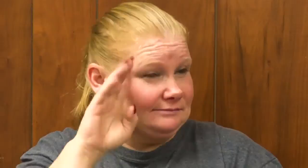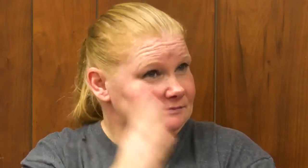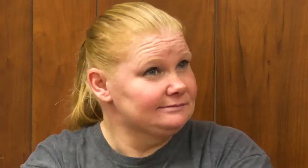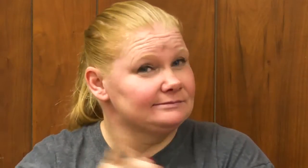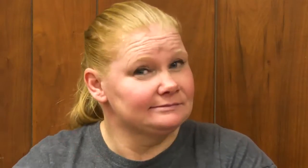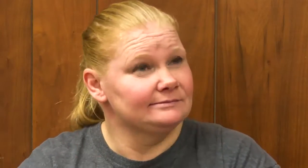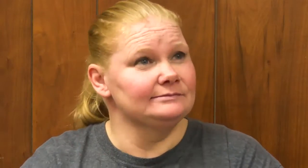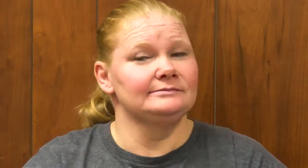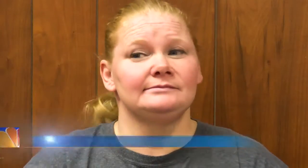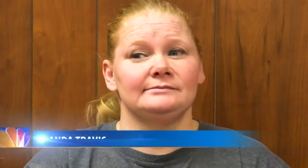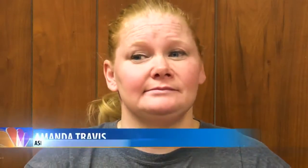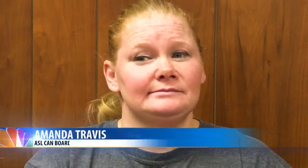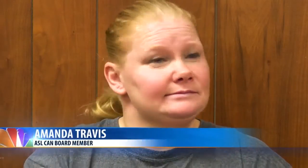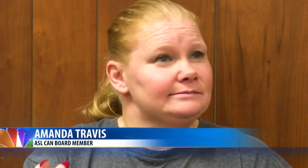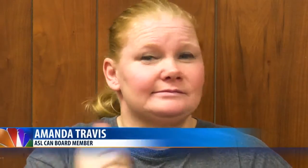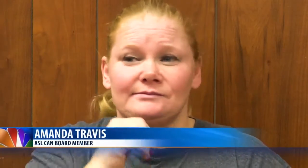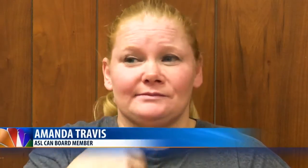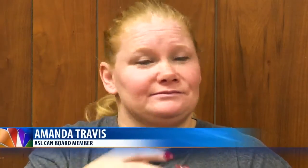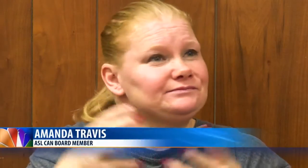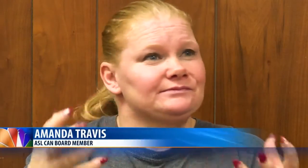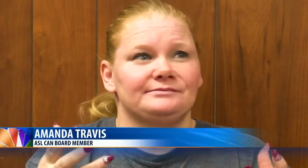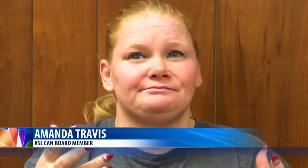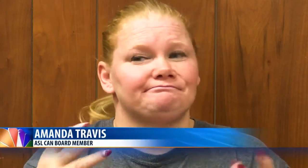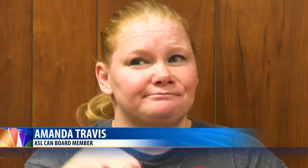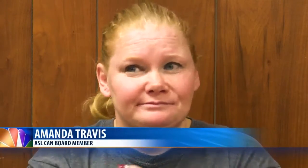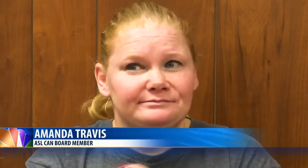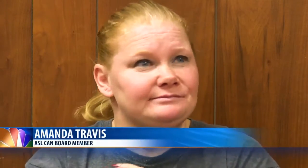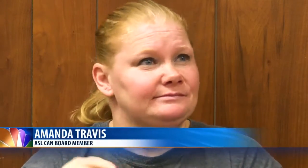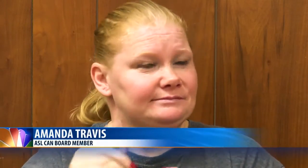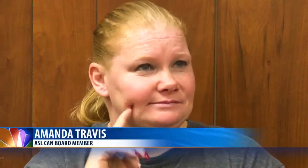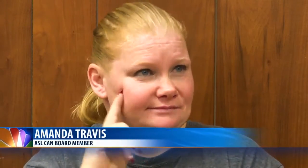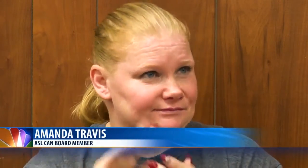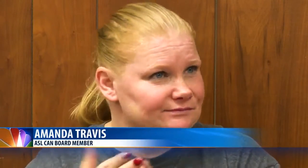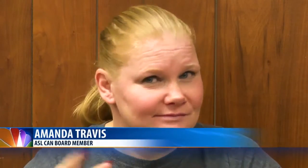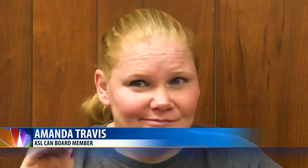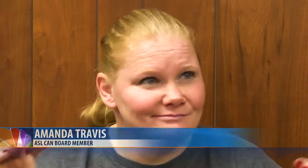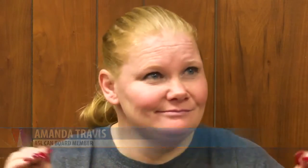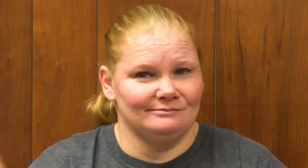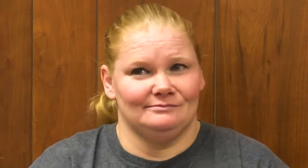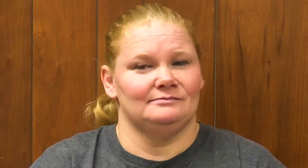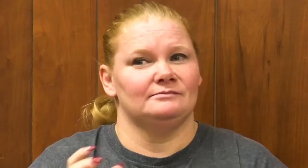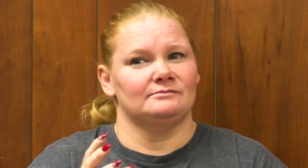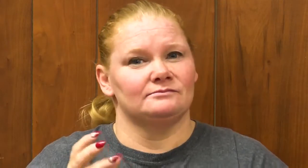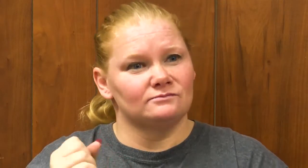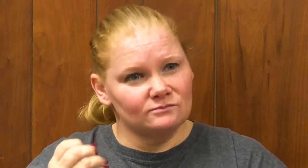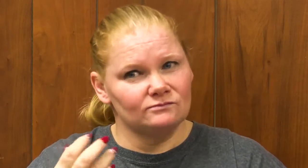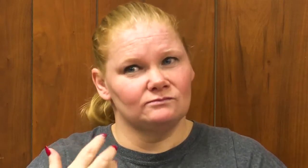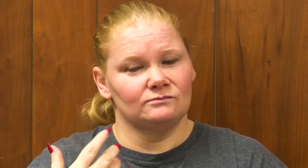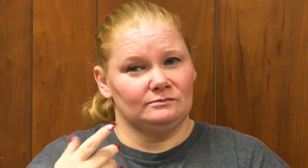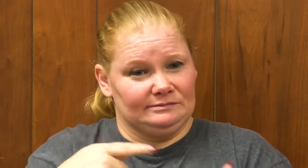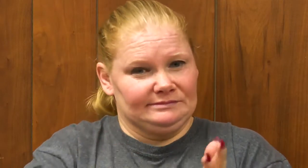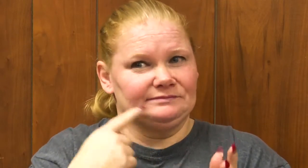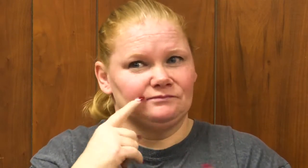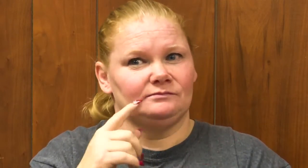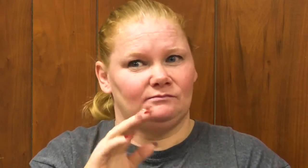I also have a deaf son, and we don't have a lot of access in our community. The deaf community here doesn't have a lot of access.